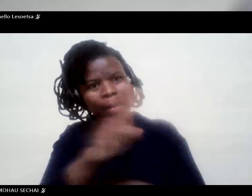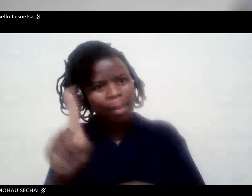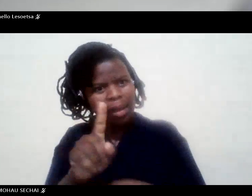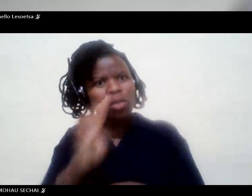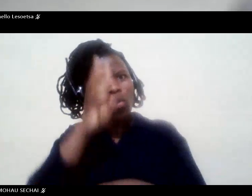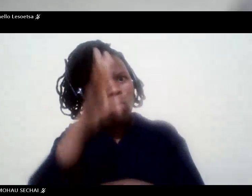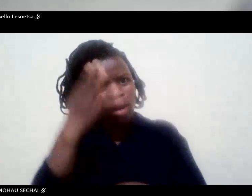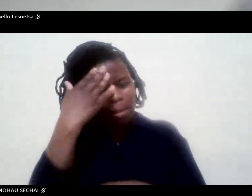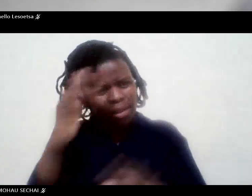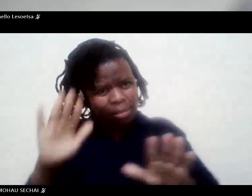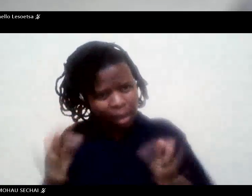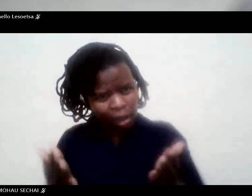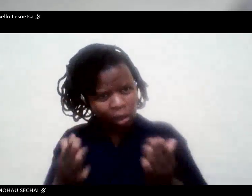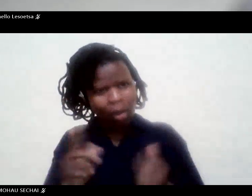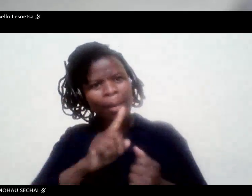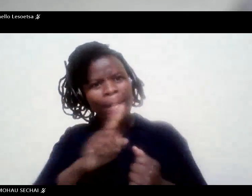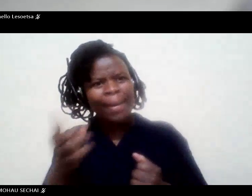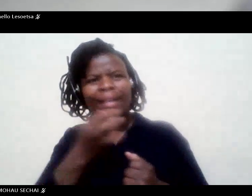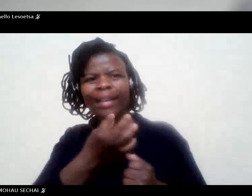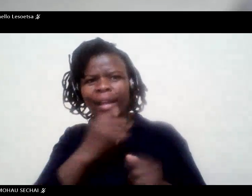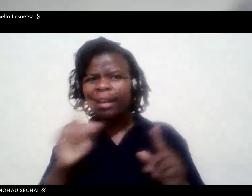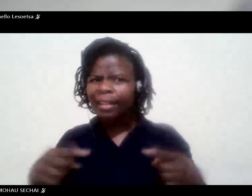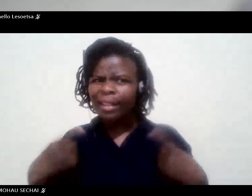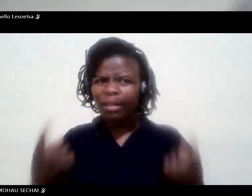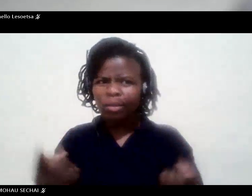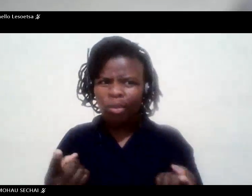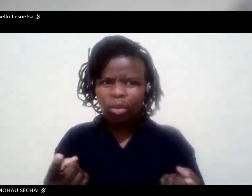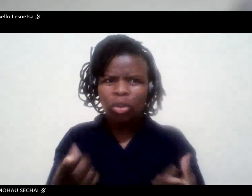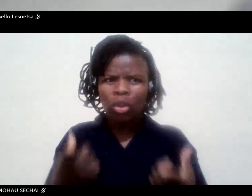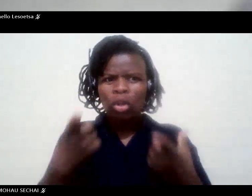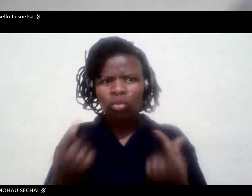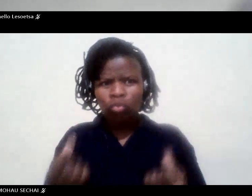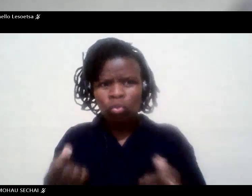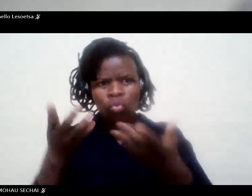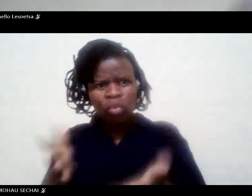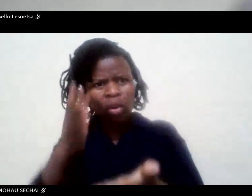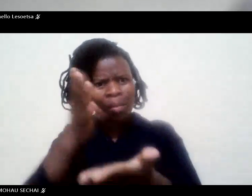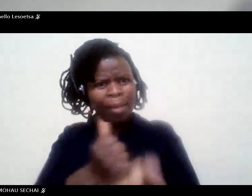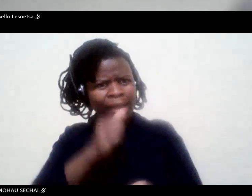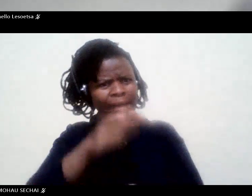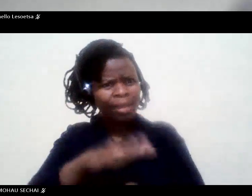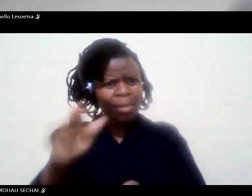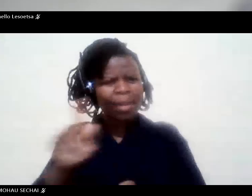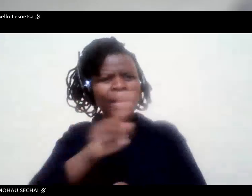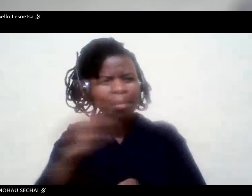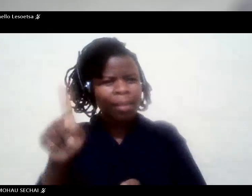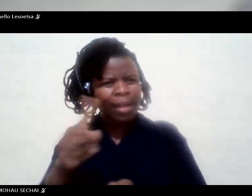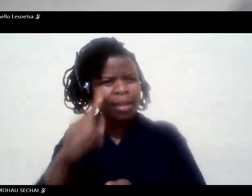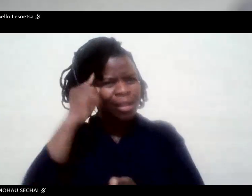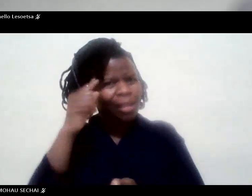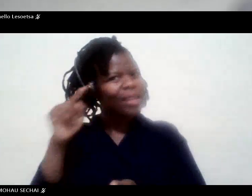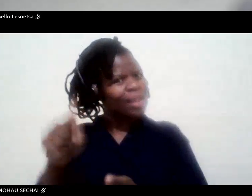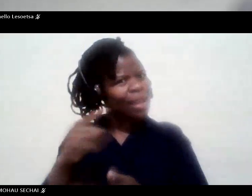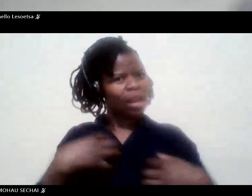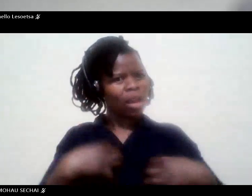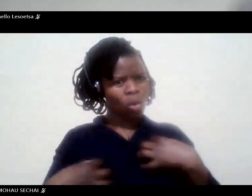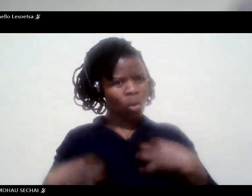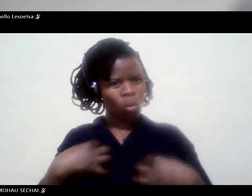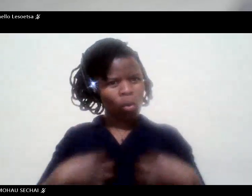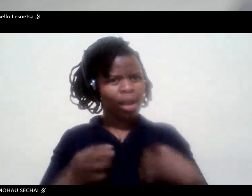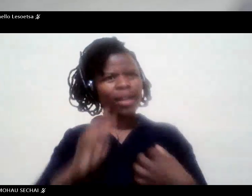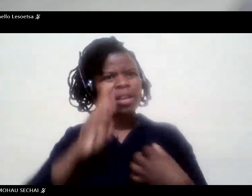but they can't do that, take children. I think with her, she was worried that they are going to shut down the center,